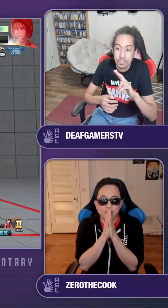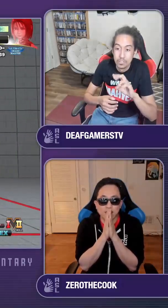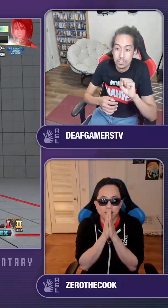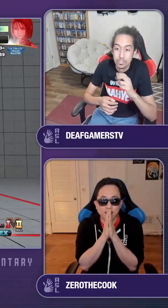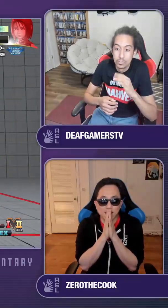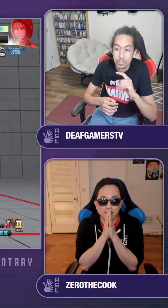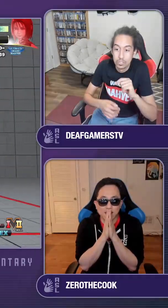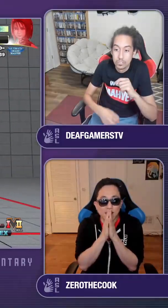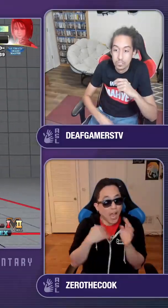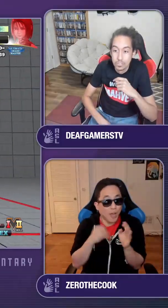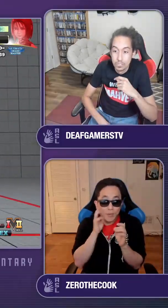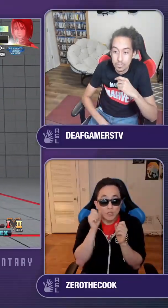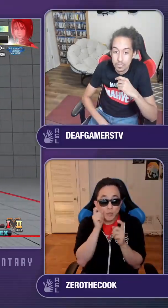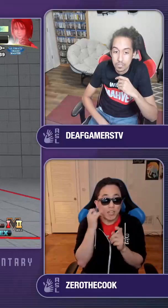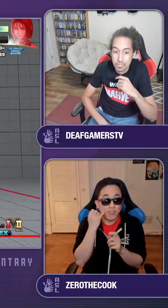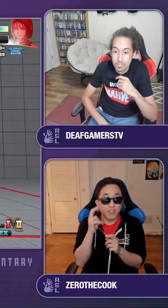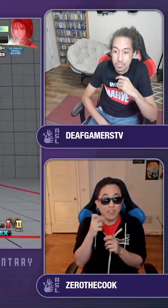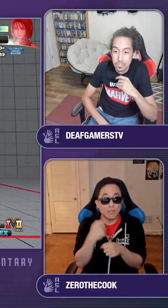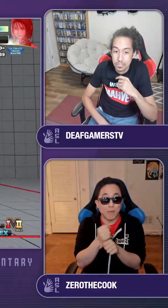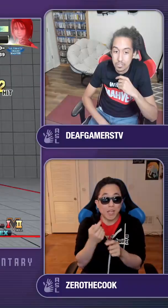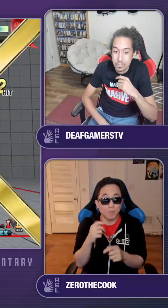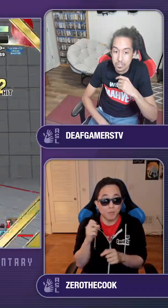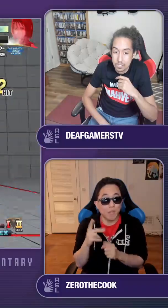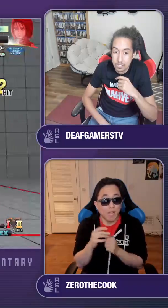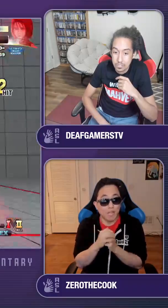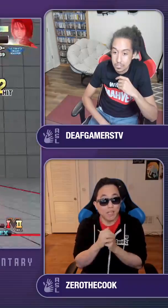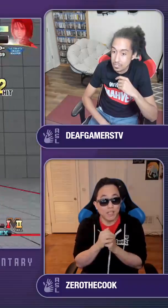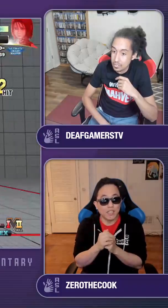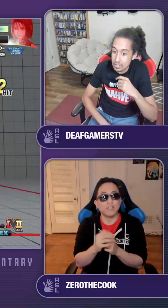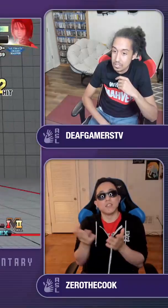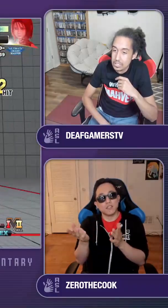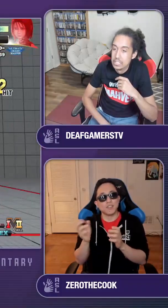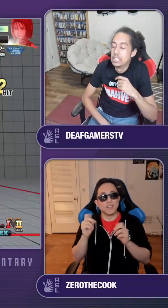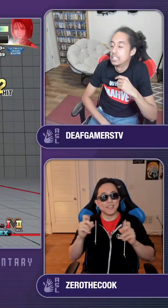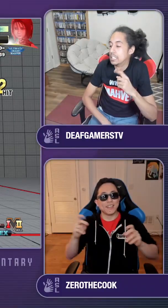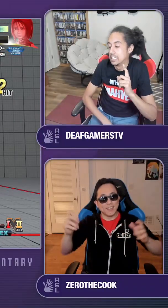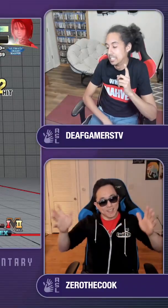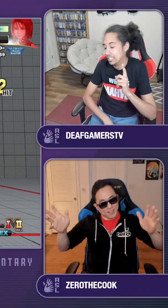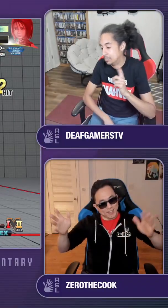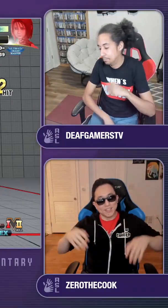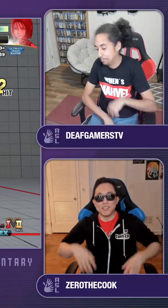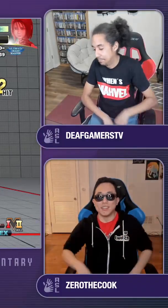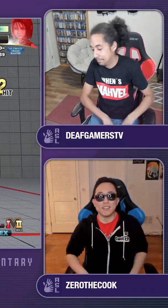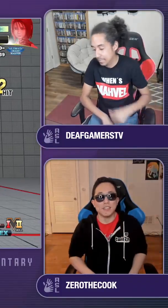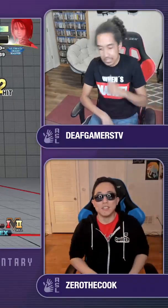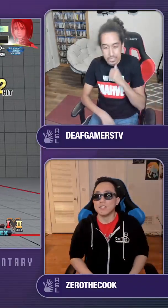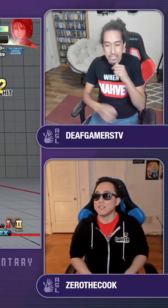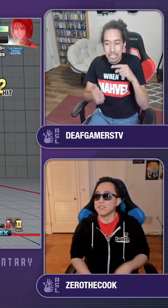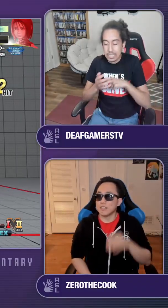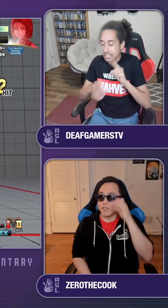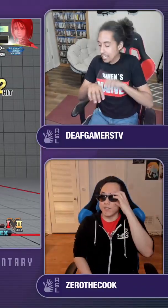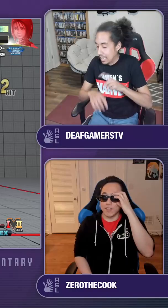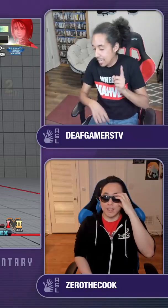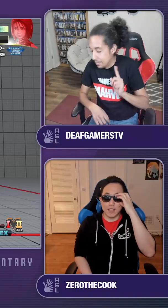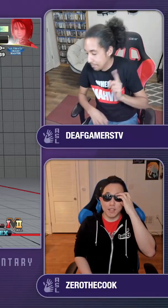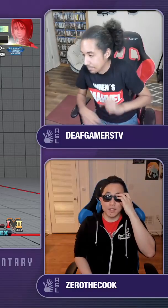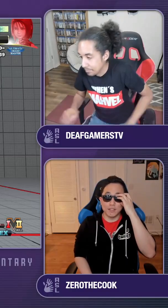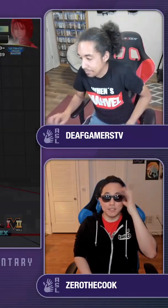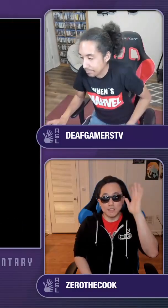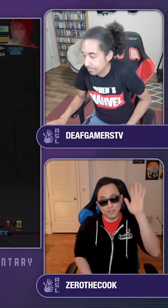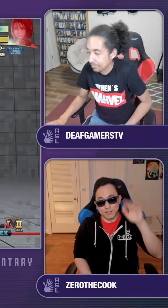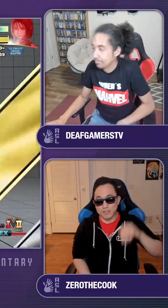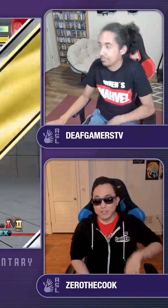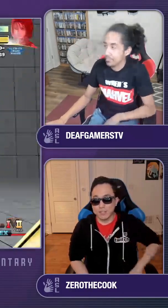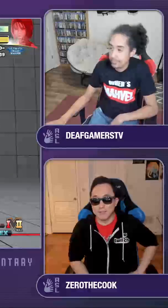auto lack of punish. anti-airs. The lack of anti-airs is making this so much harder for Jazdero than it needs to be. It's making it